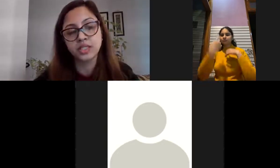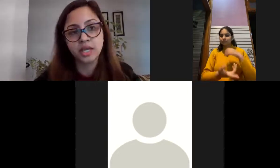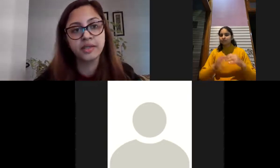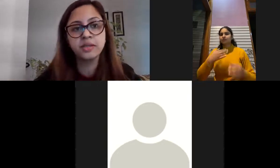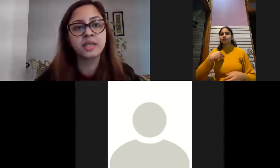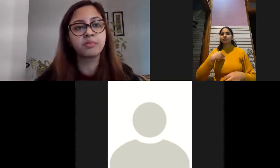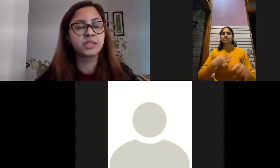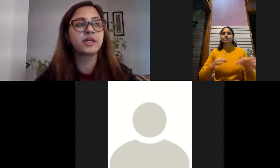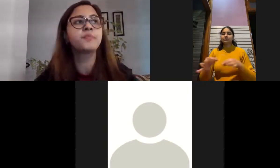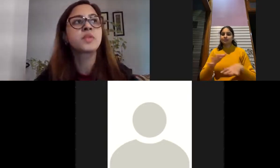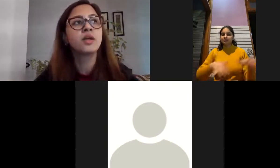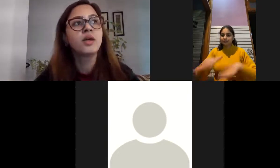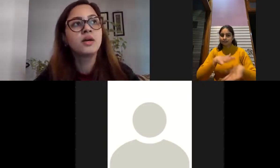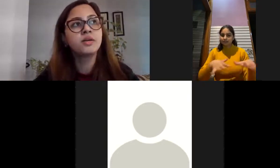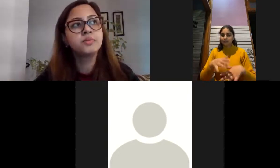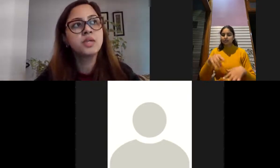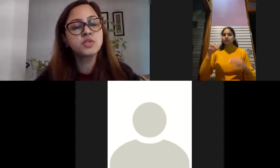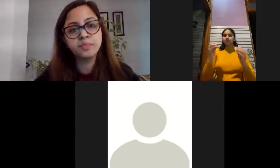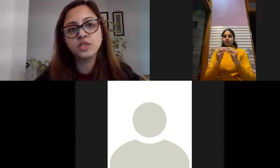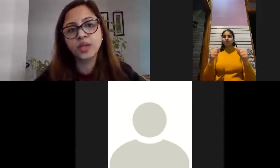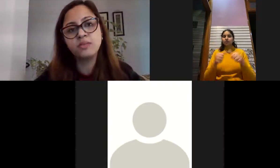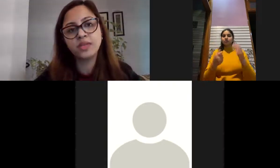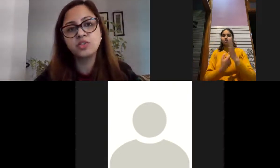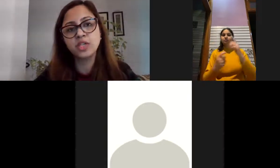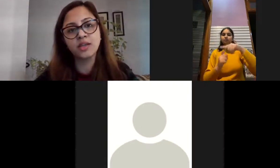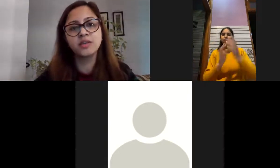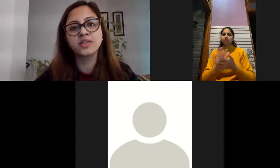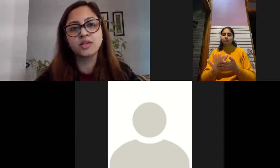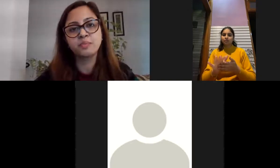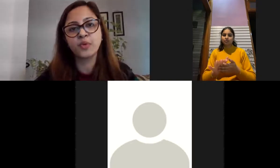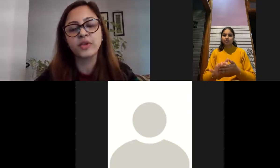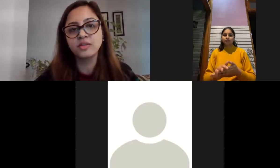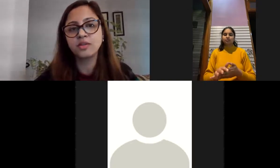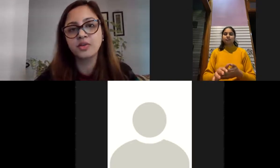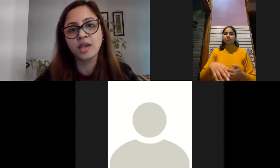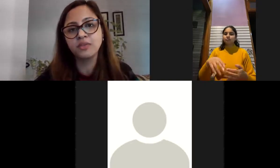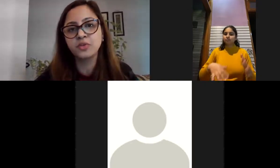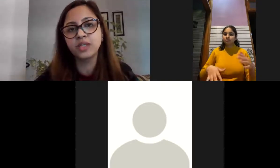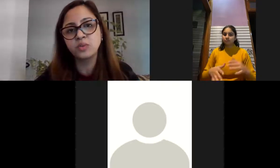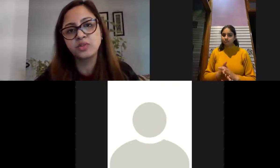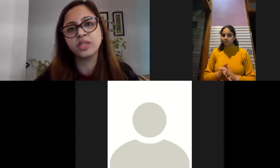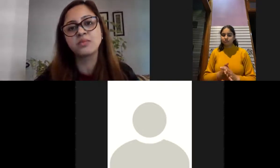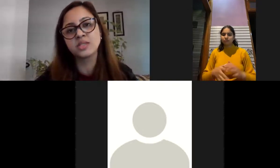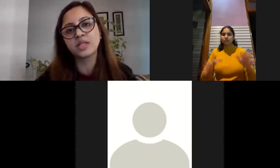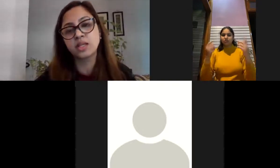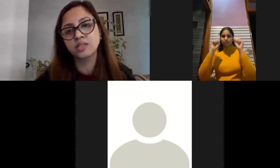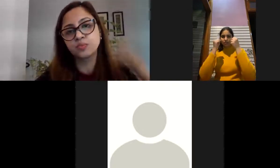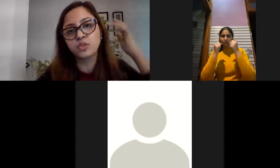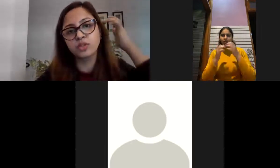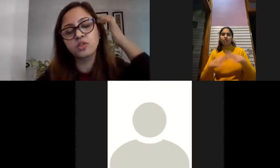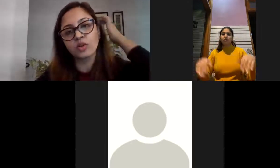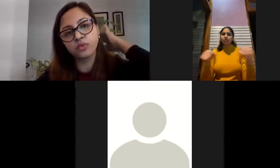of desire and Bertha. Now, chapter 12 in Jane Eyre is a poignant cry for equal treatment and